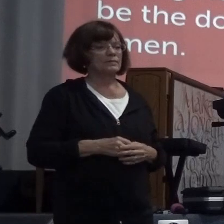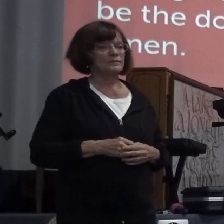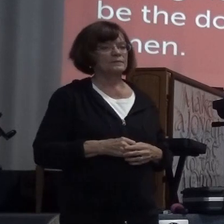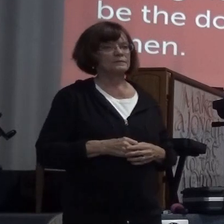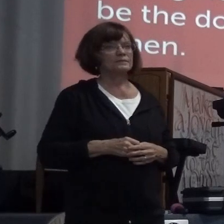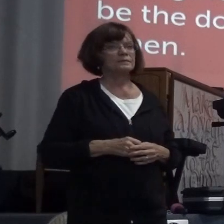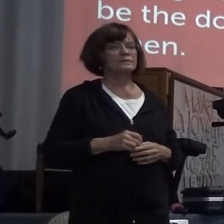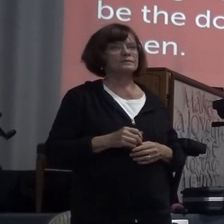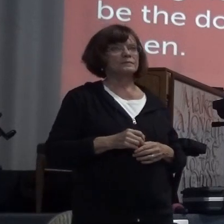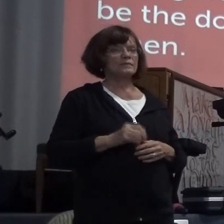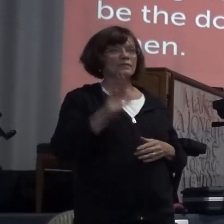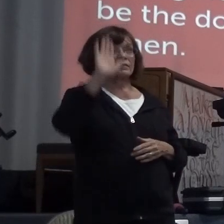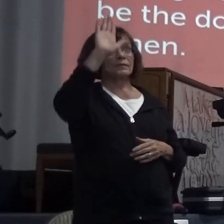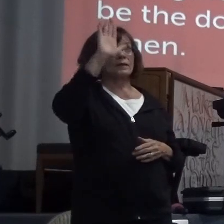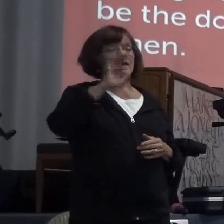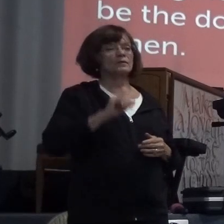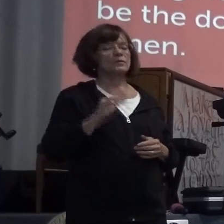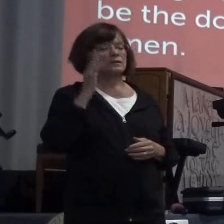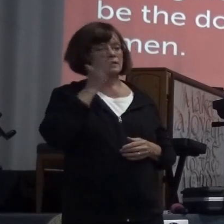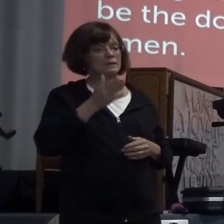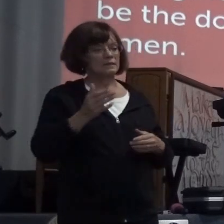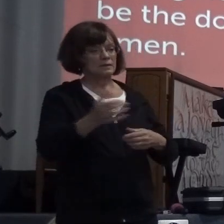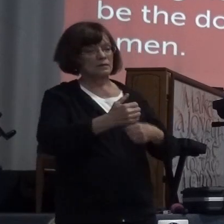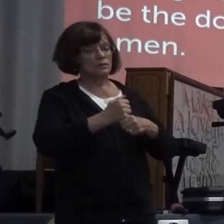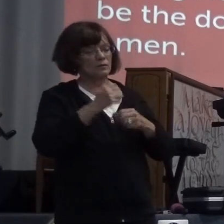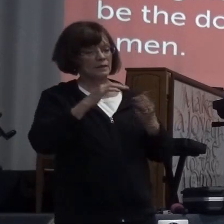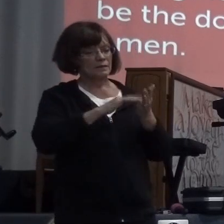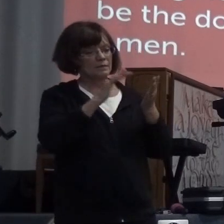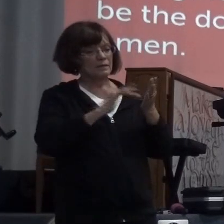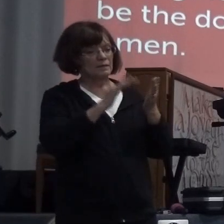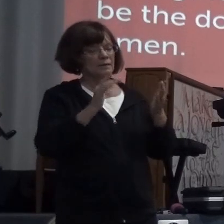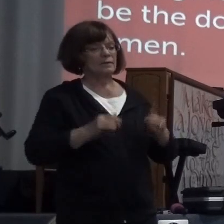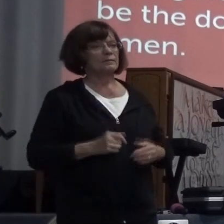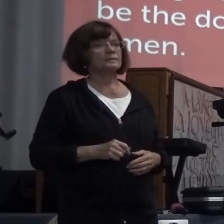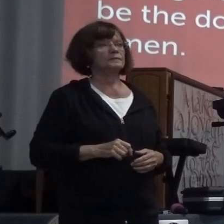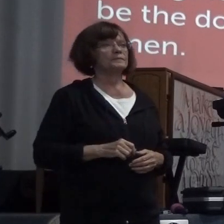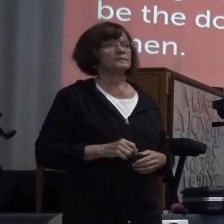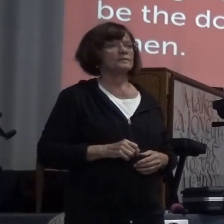get the glory, not me. So let's go to Ephesians chapter 4, verse